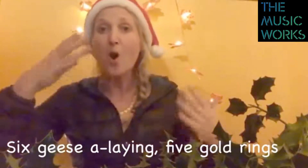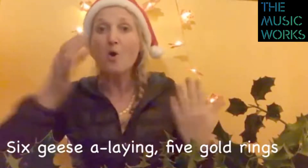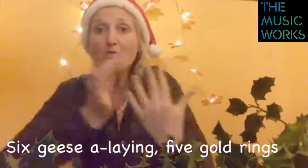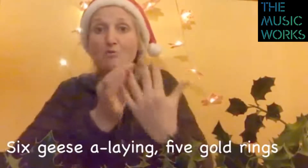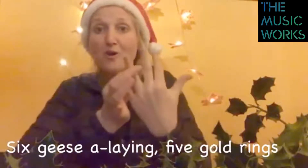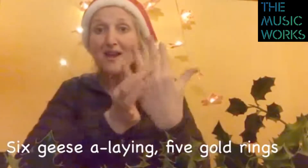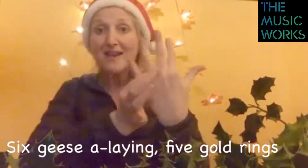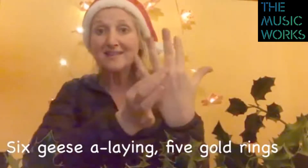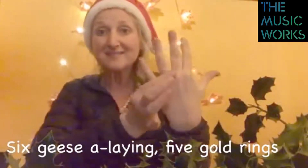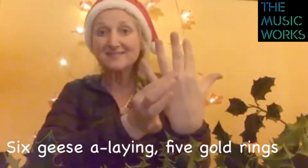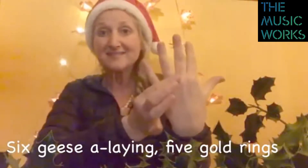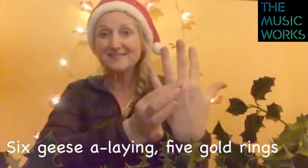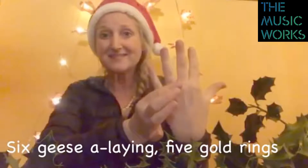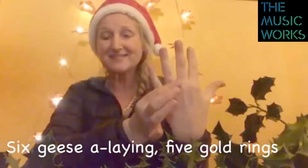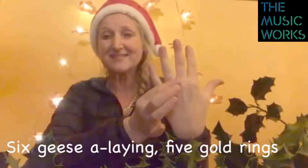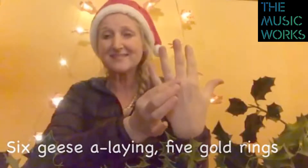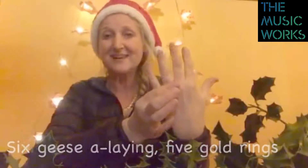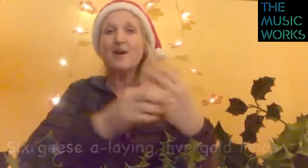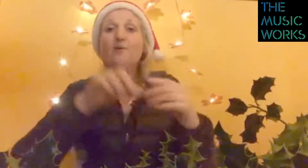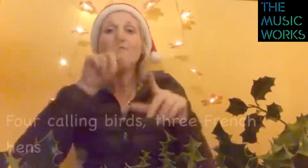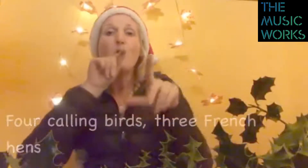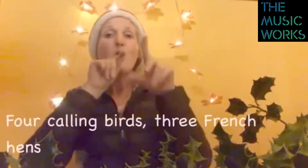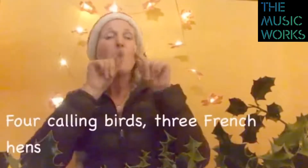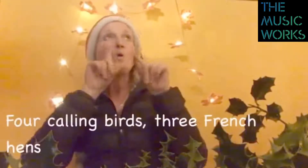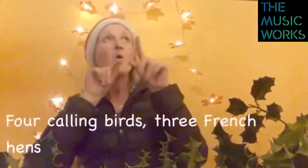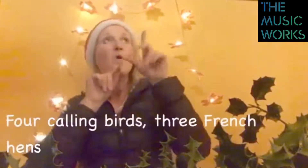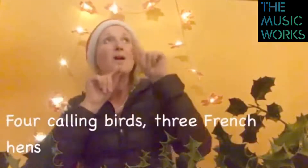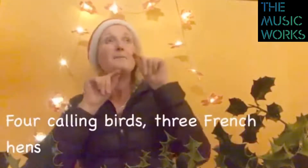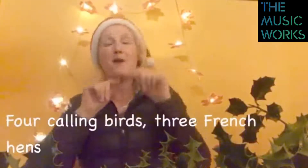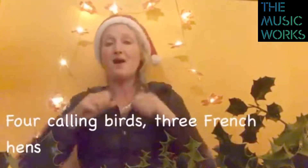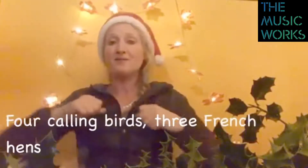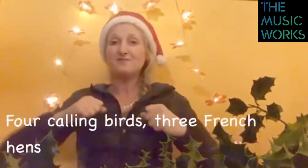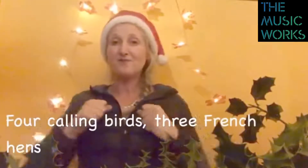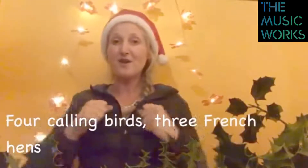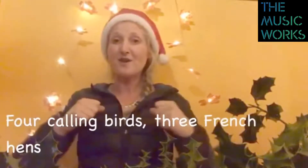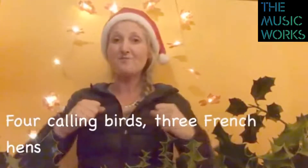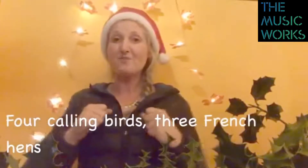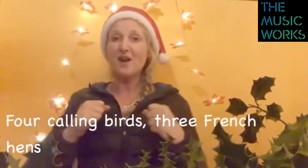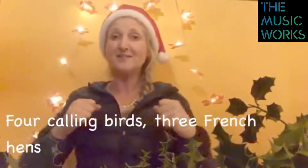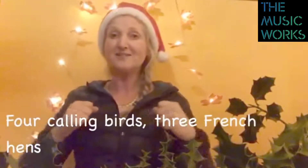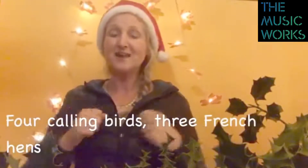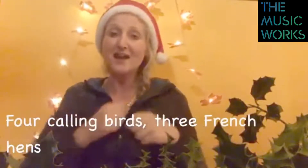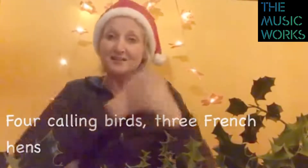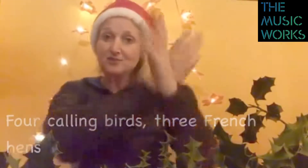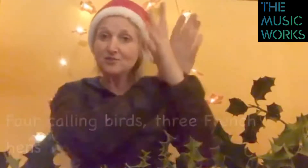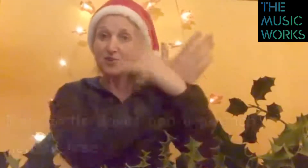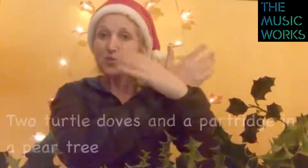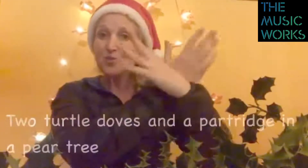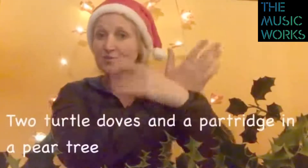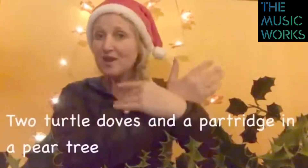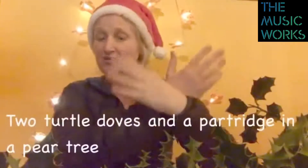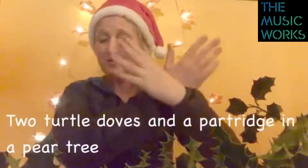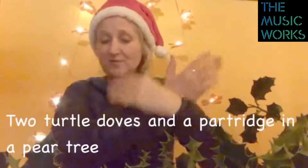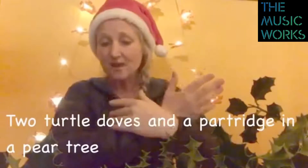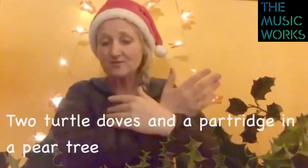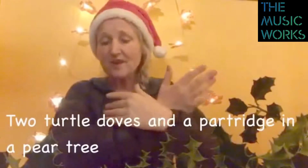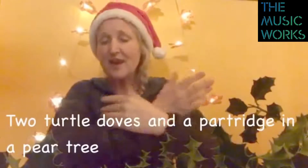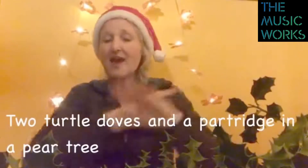gold rings, four calling birds, three French hens, two turtle doves, and